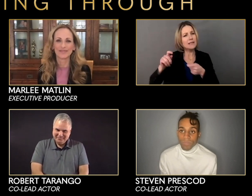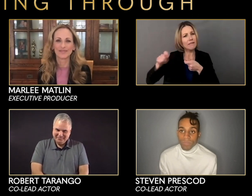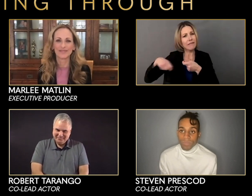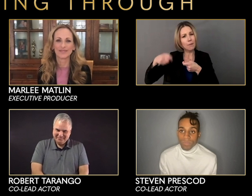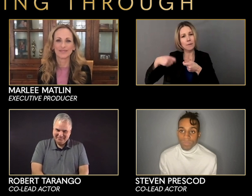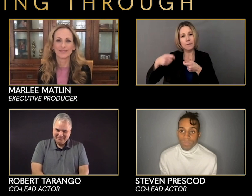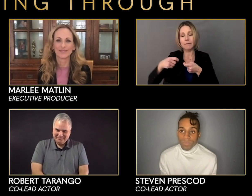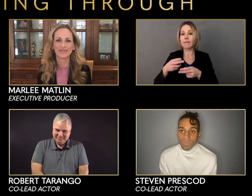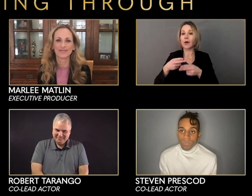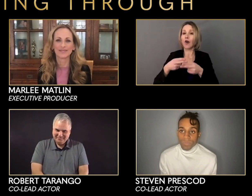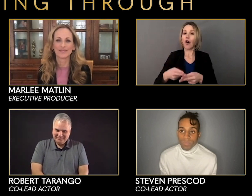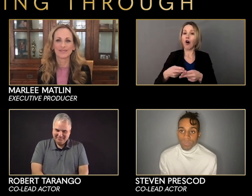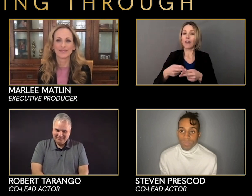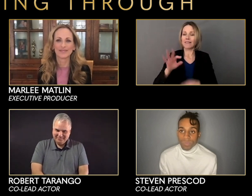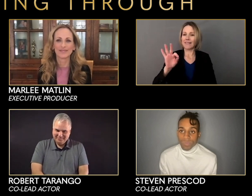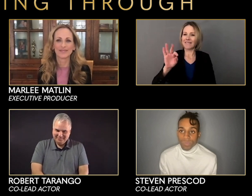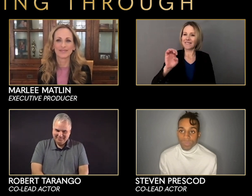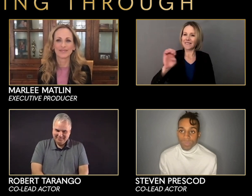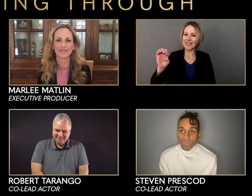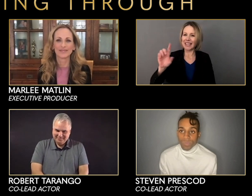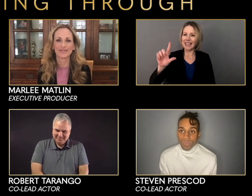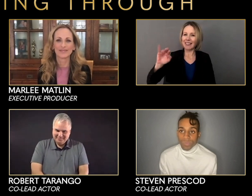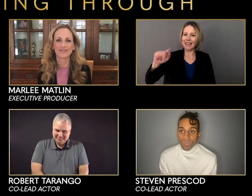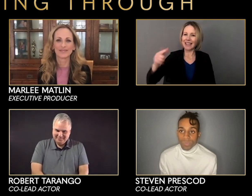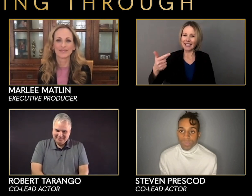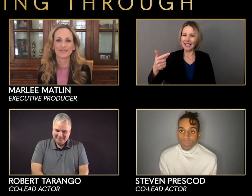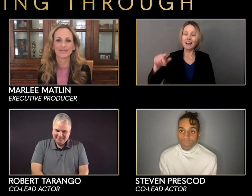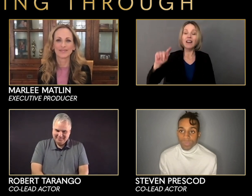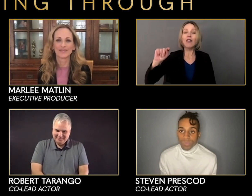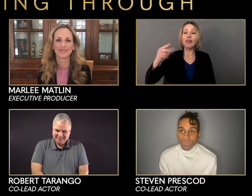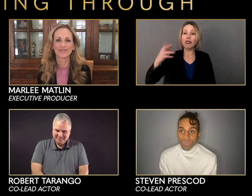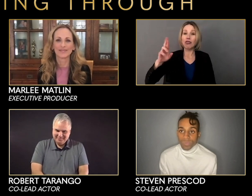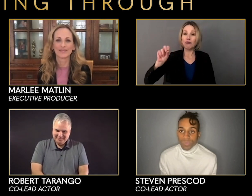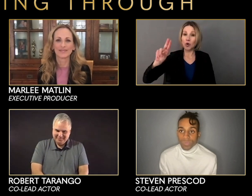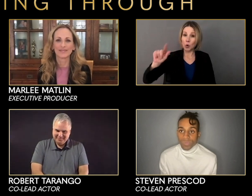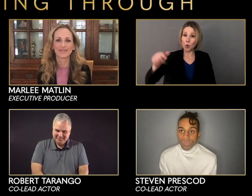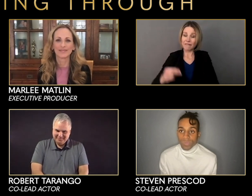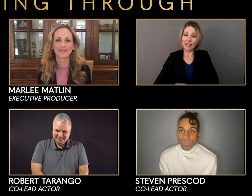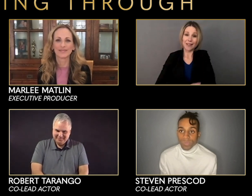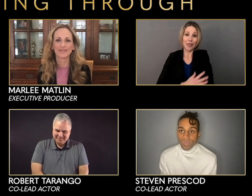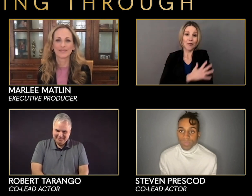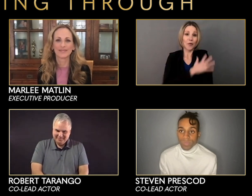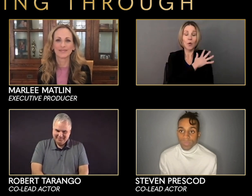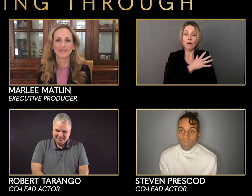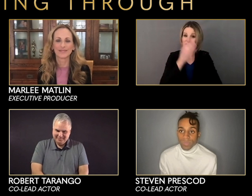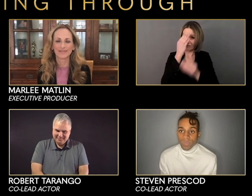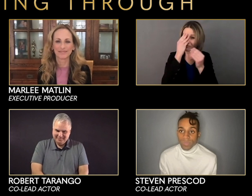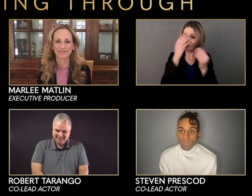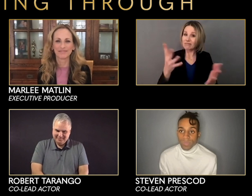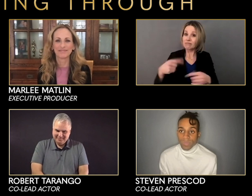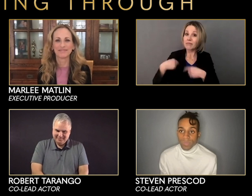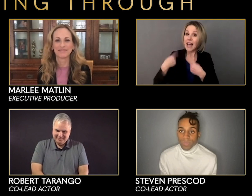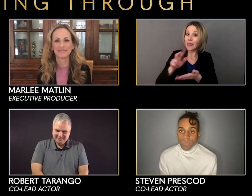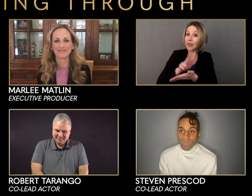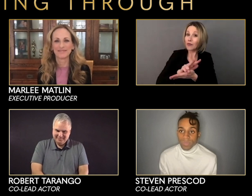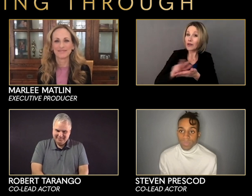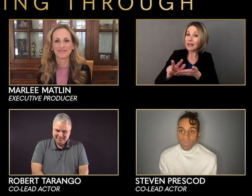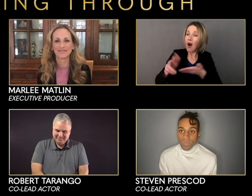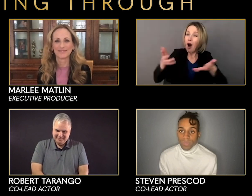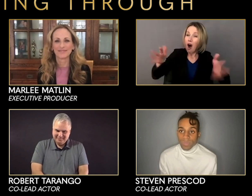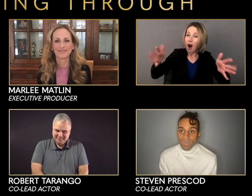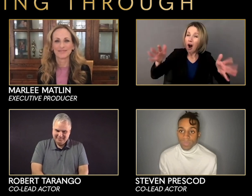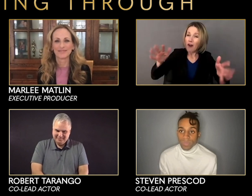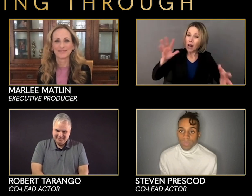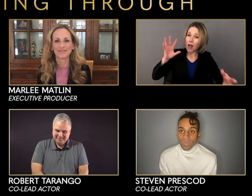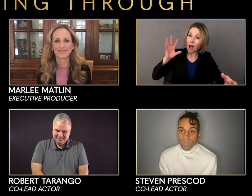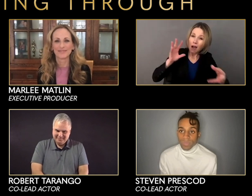you that it has already racked up 1 million views in the last 3 weeks. And it's the first